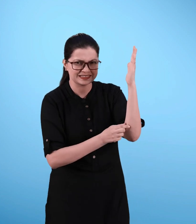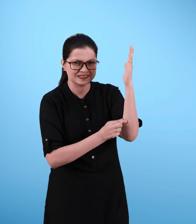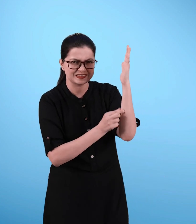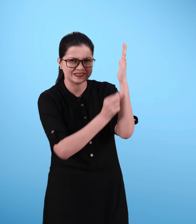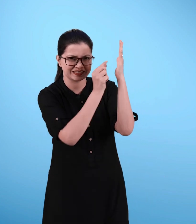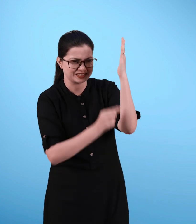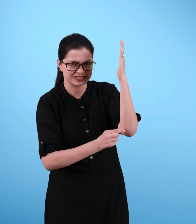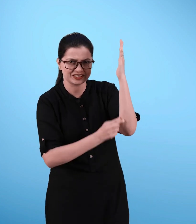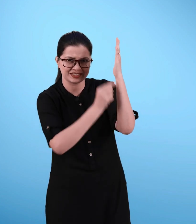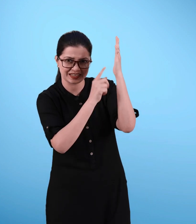jute plant.